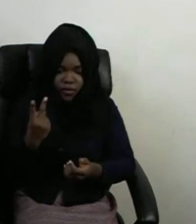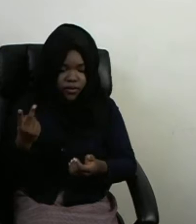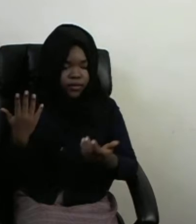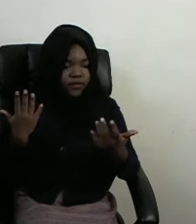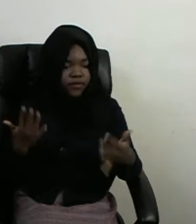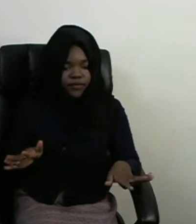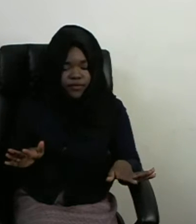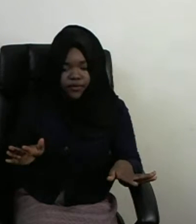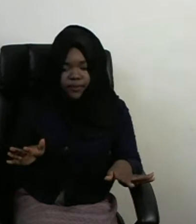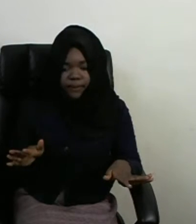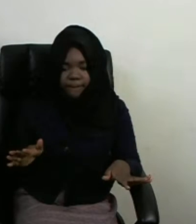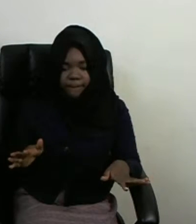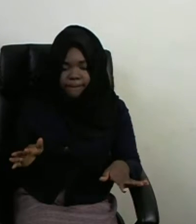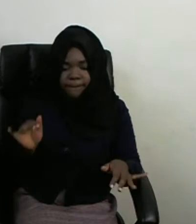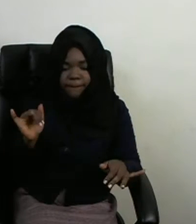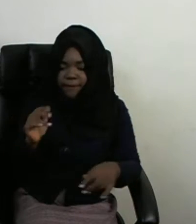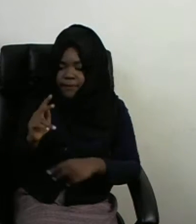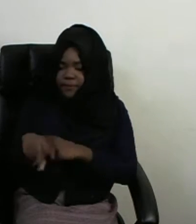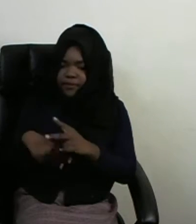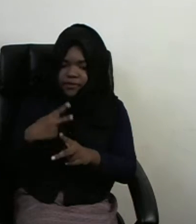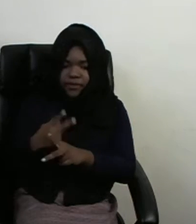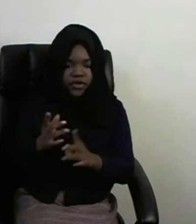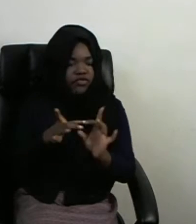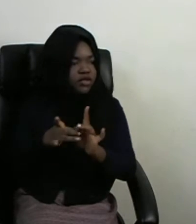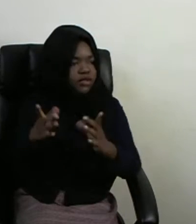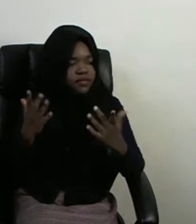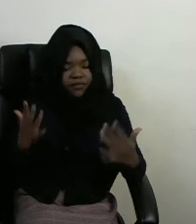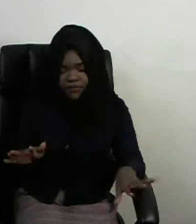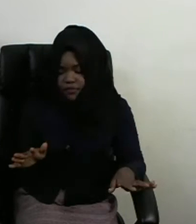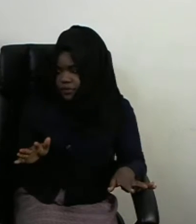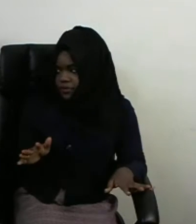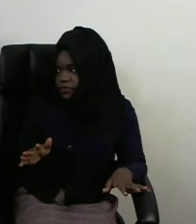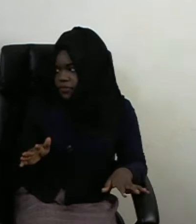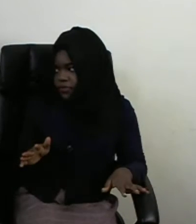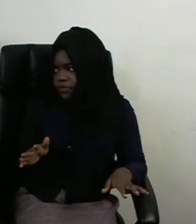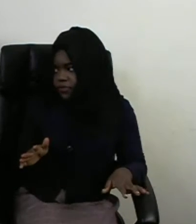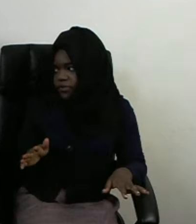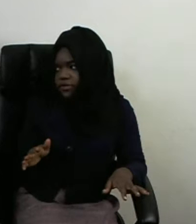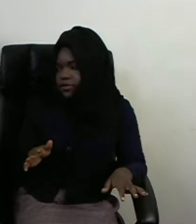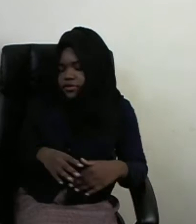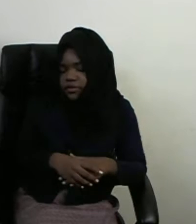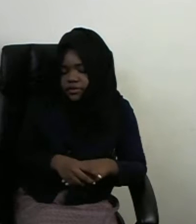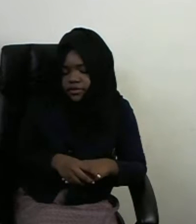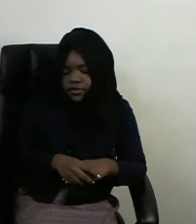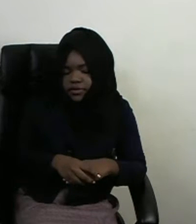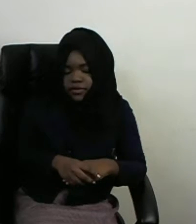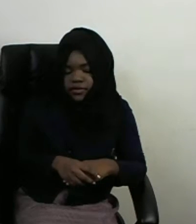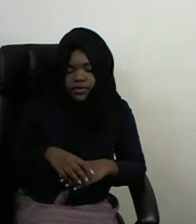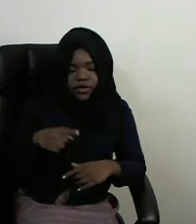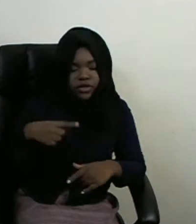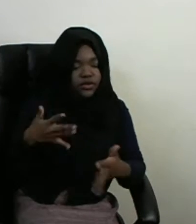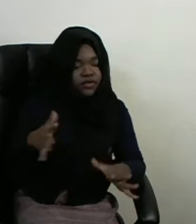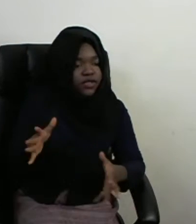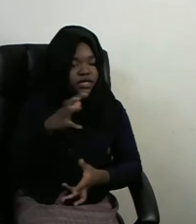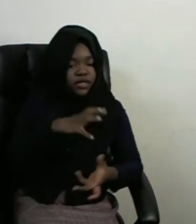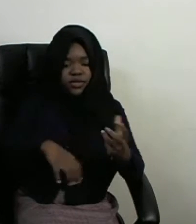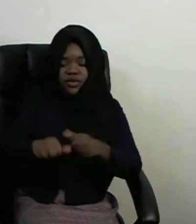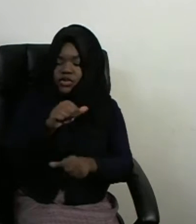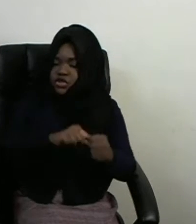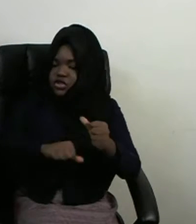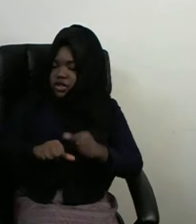have had this type of intimate relationship and you have mixed with each